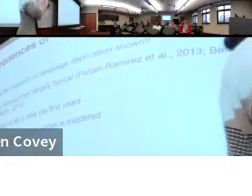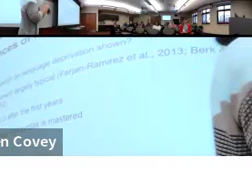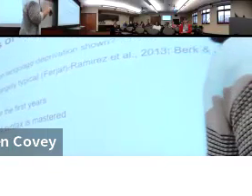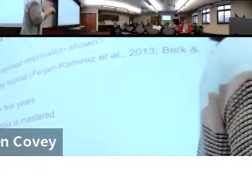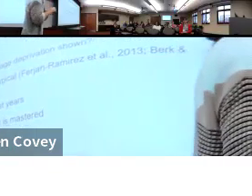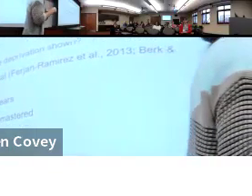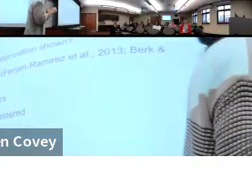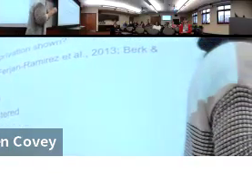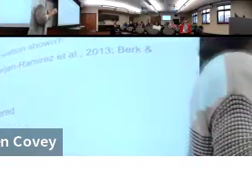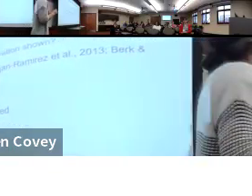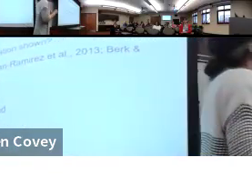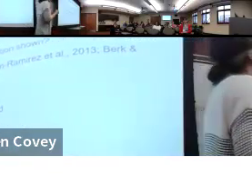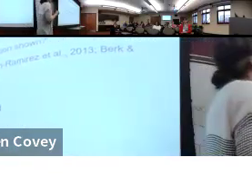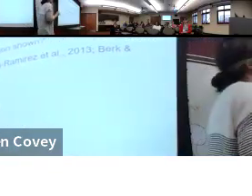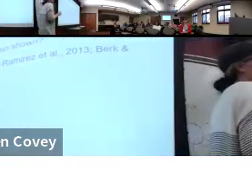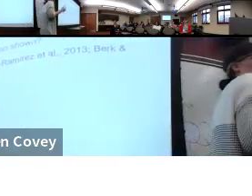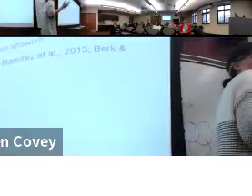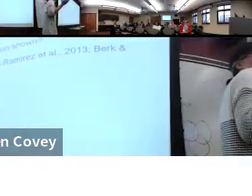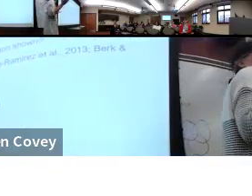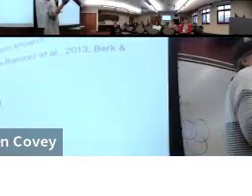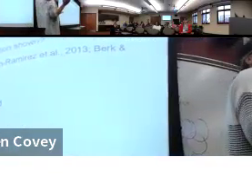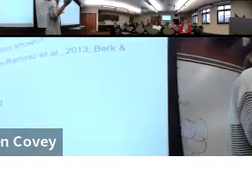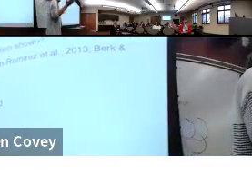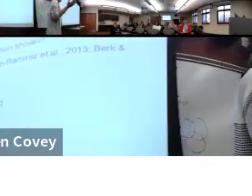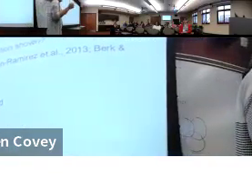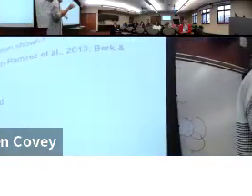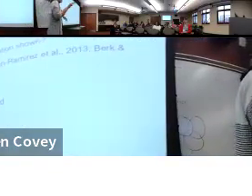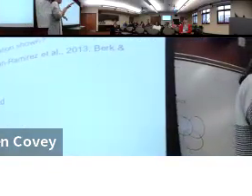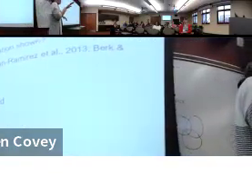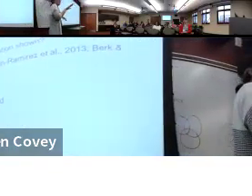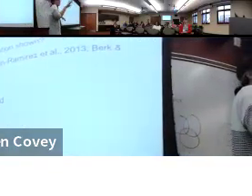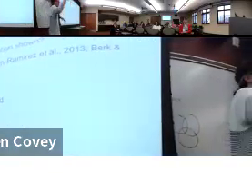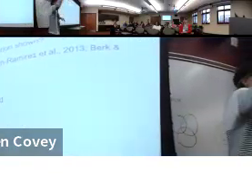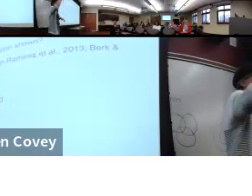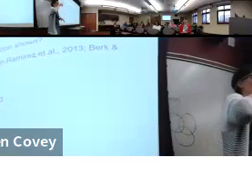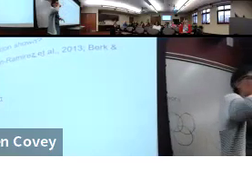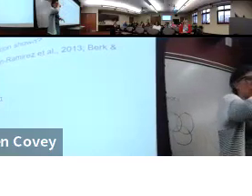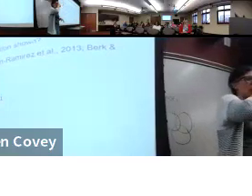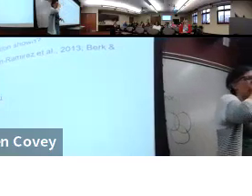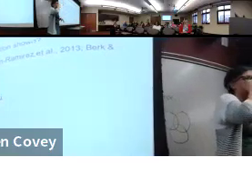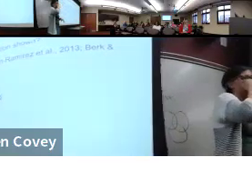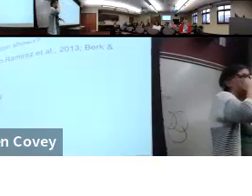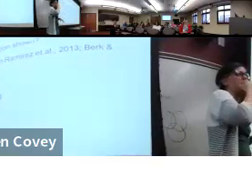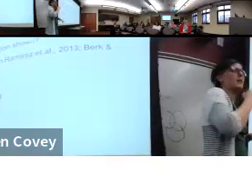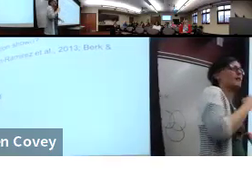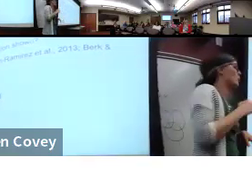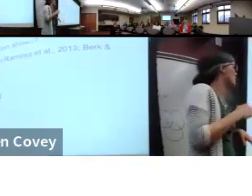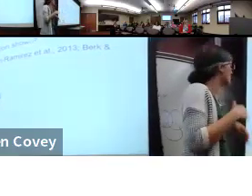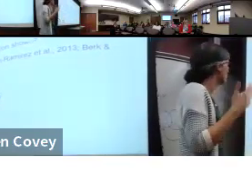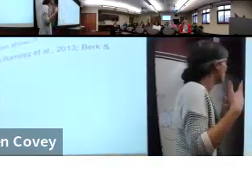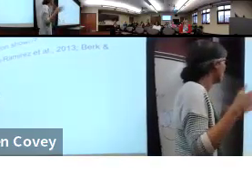in their MLU, their mean length of utterance, that looks sort of like children pretty much, and it's going well. They're actually learning quite rapidly